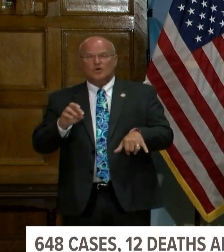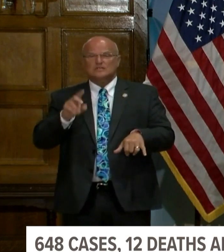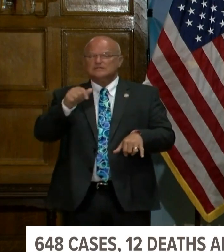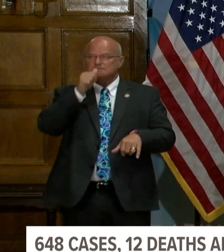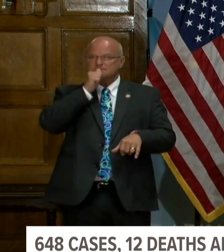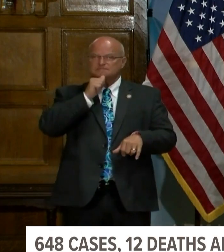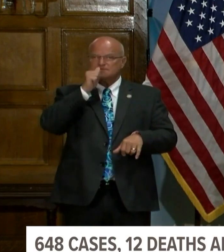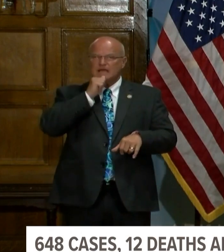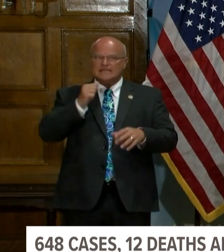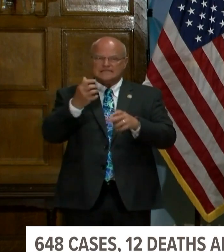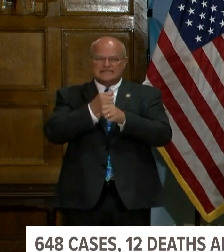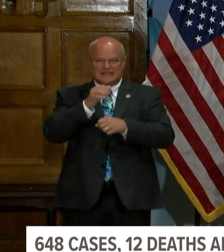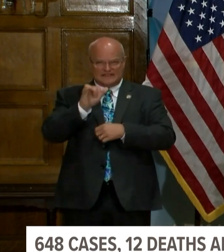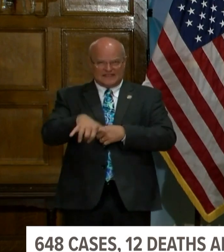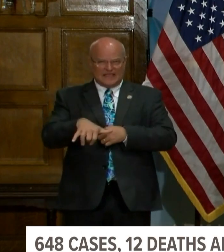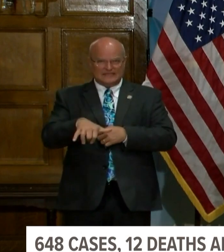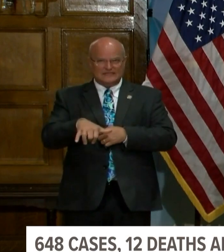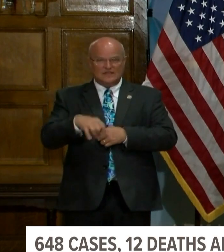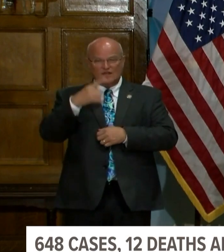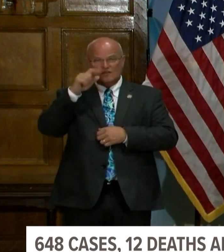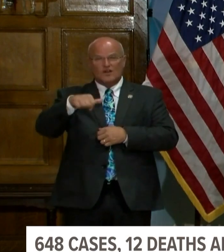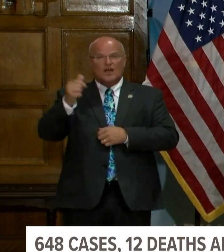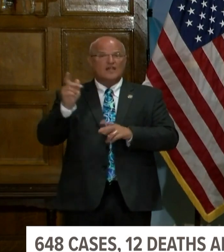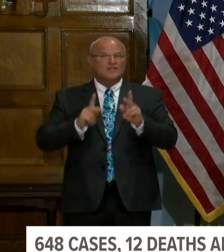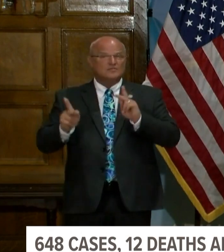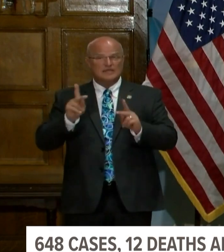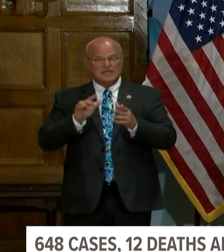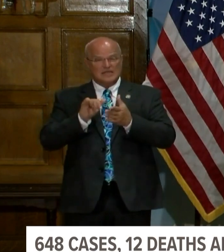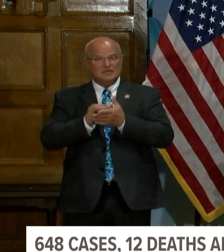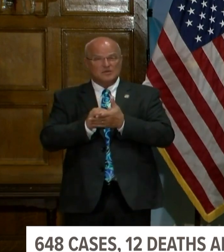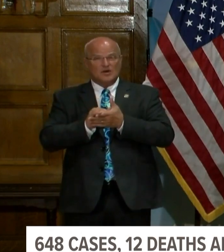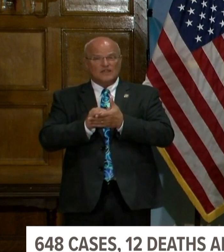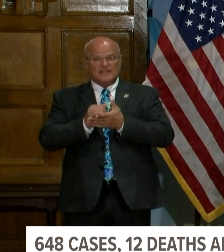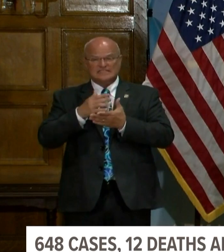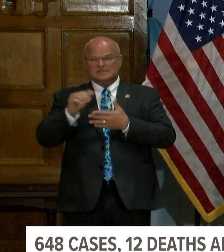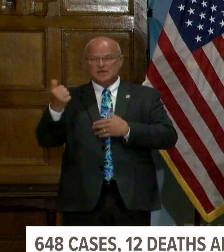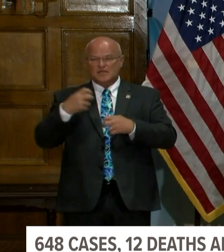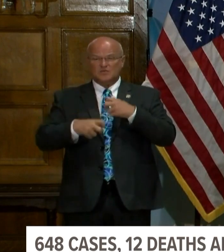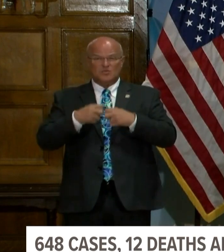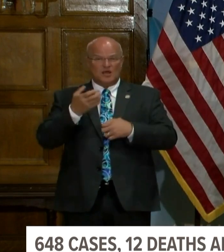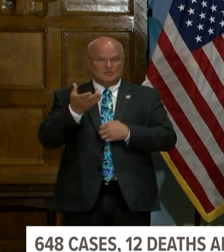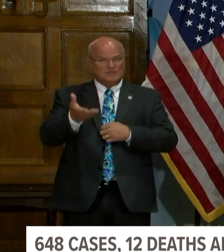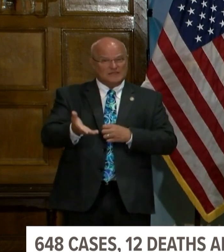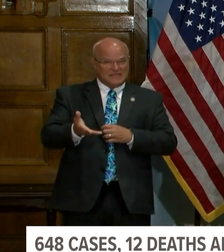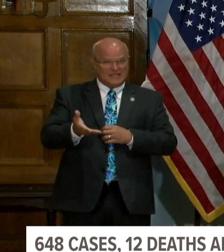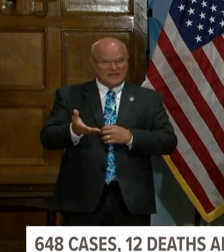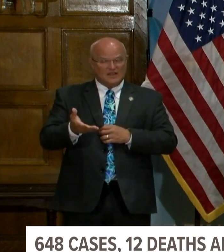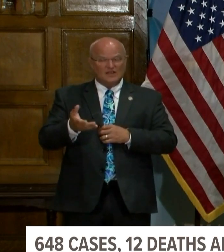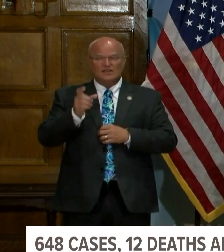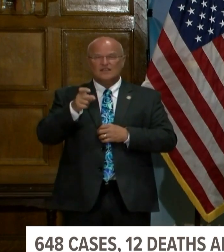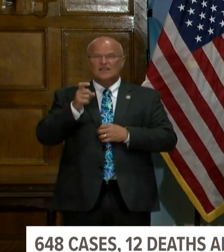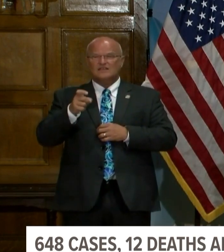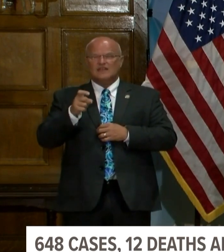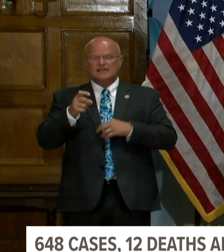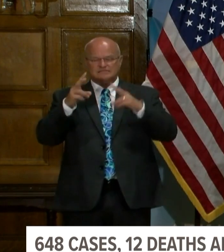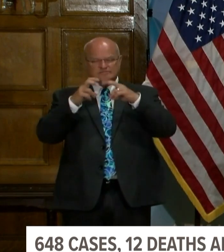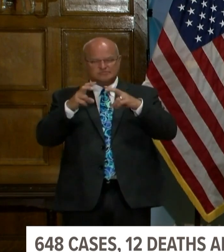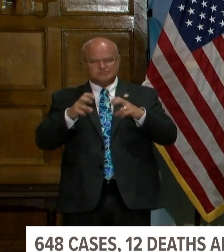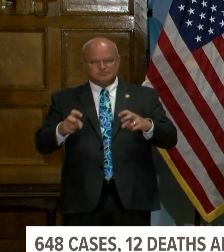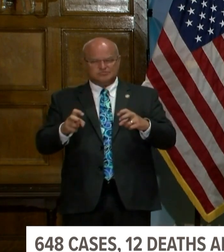be patient to get that. For others that there's some other problem there, they just got to sort through